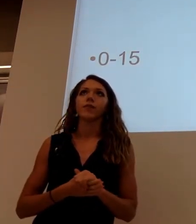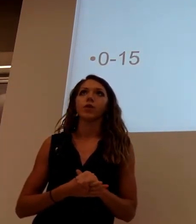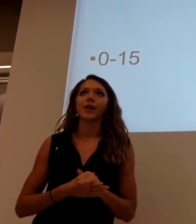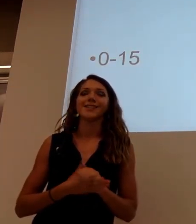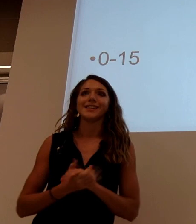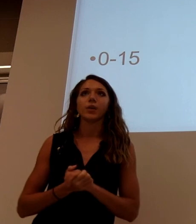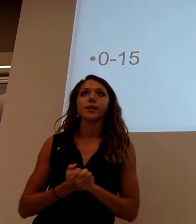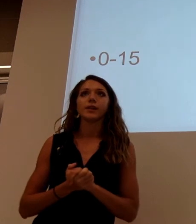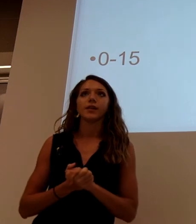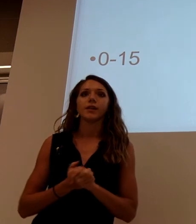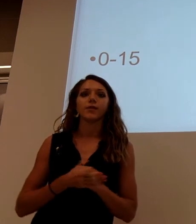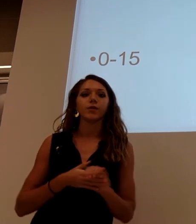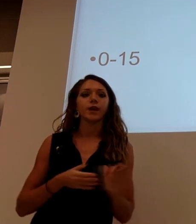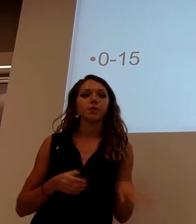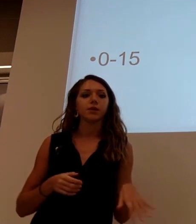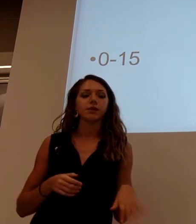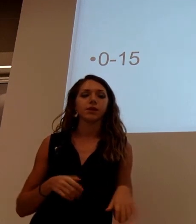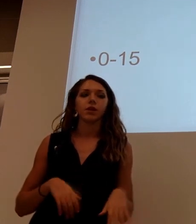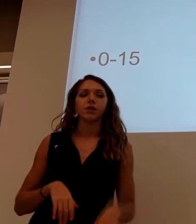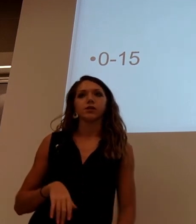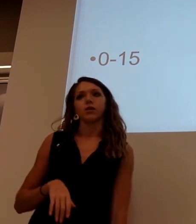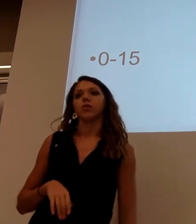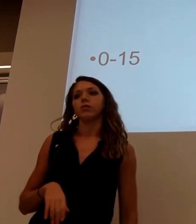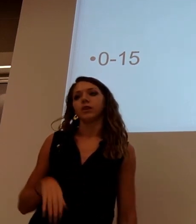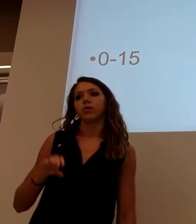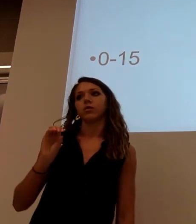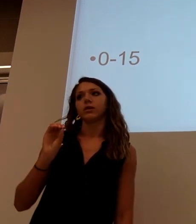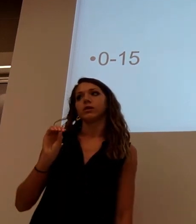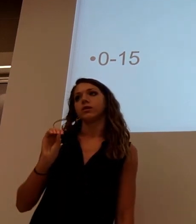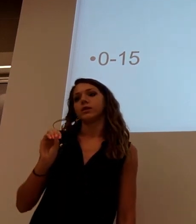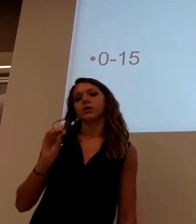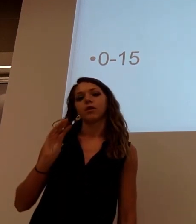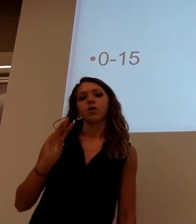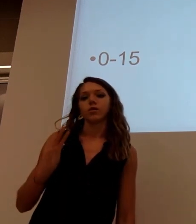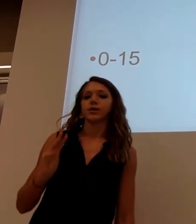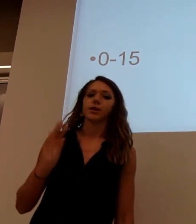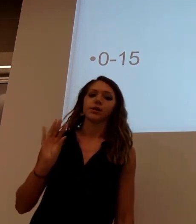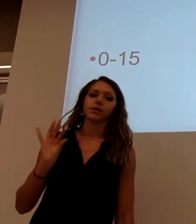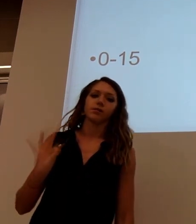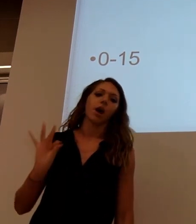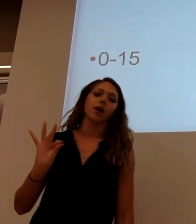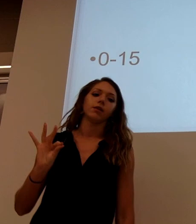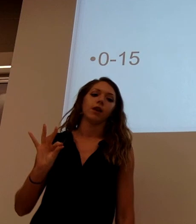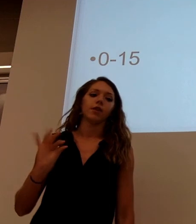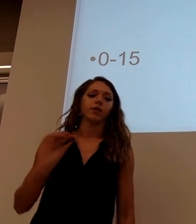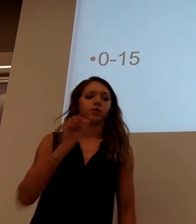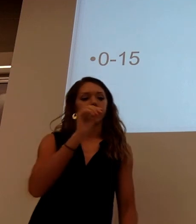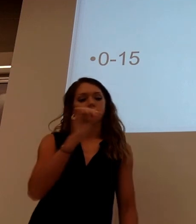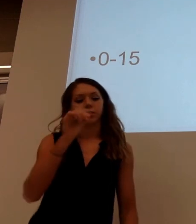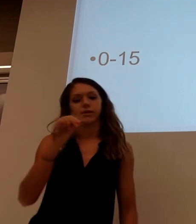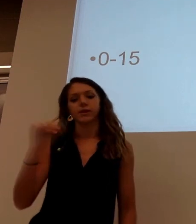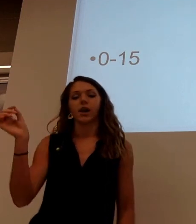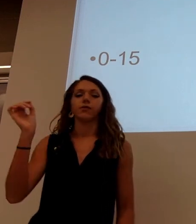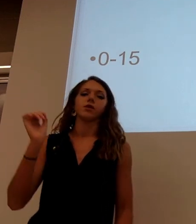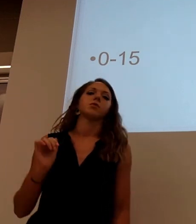you like a sequence, I think, of 3 numbers. So 0, 6, 9, and then you'll write 0, 6, 9 for number